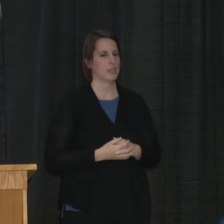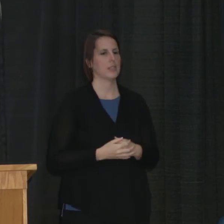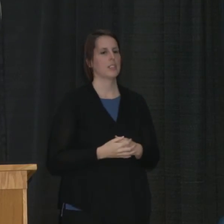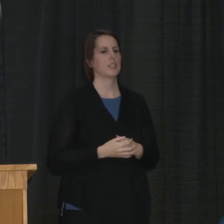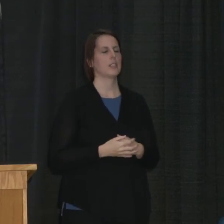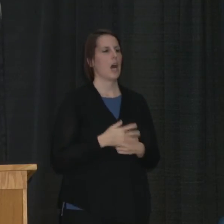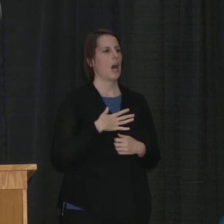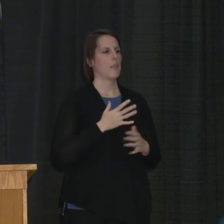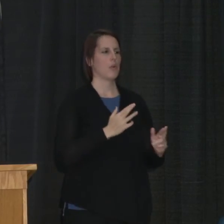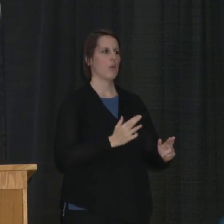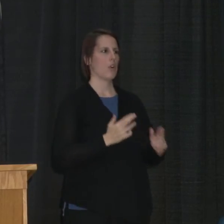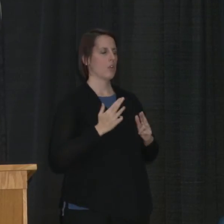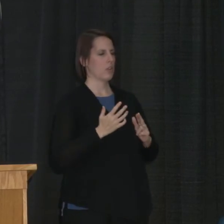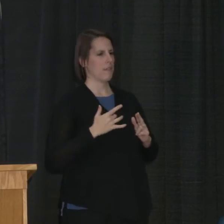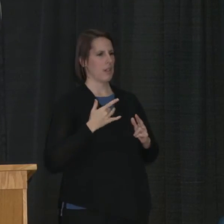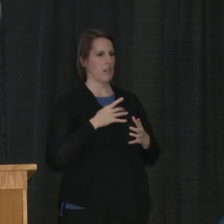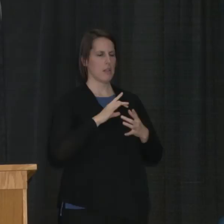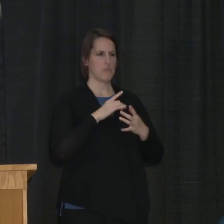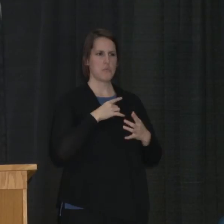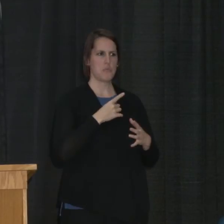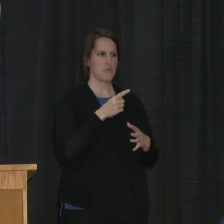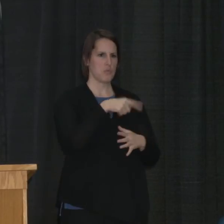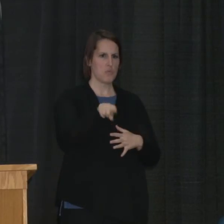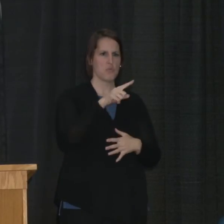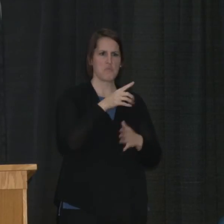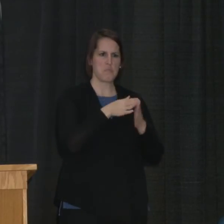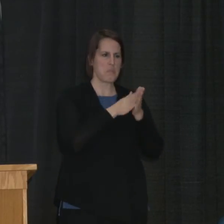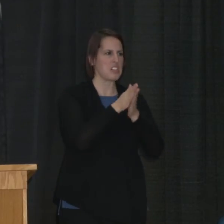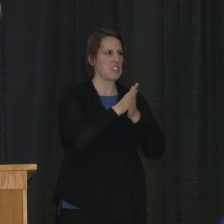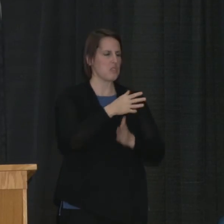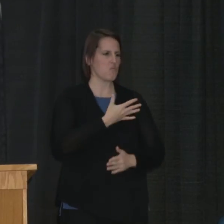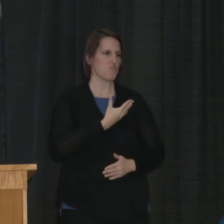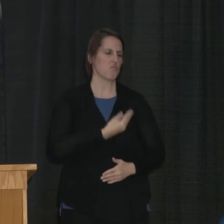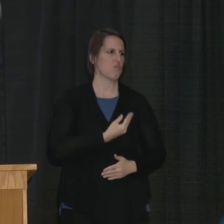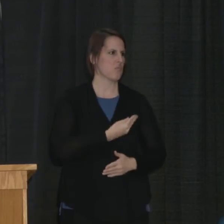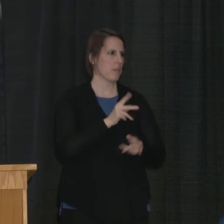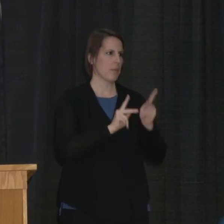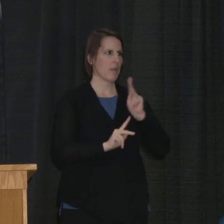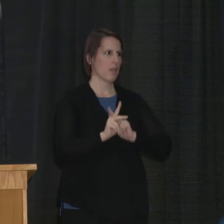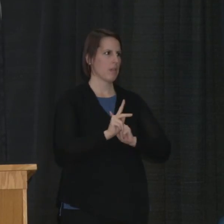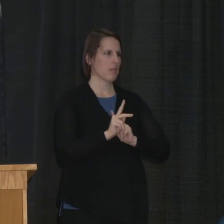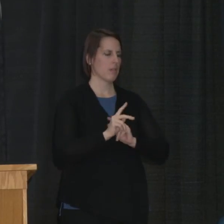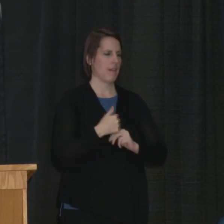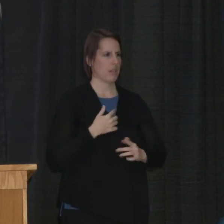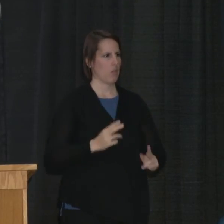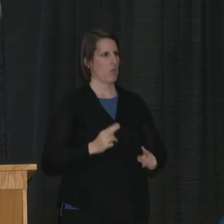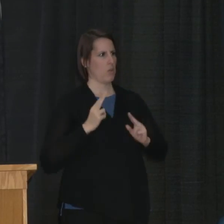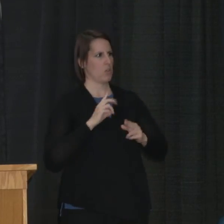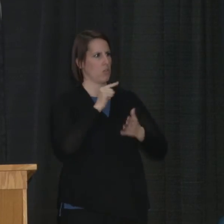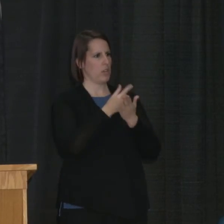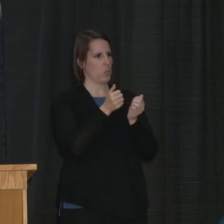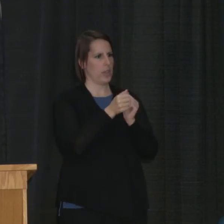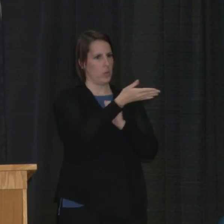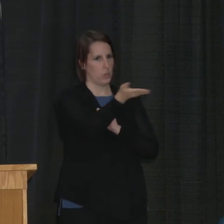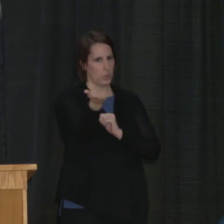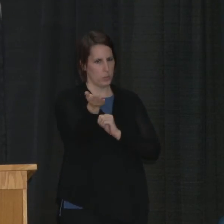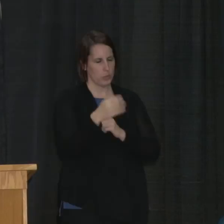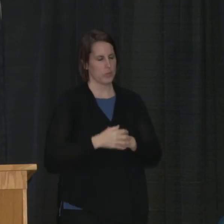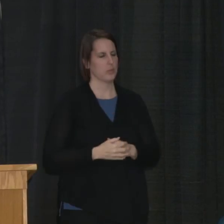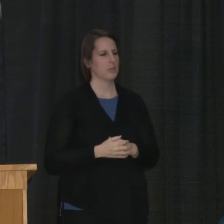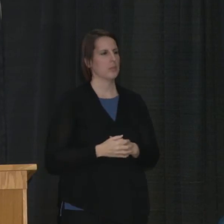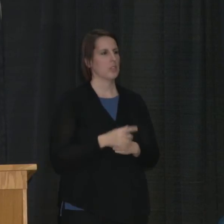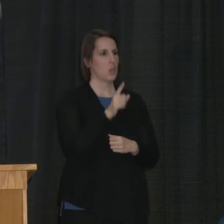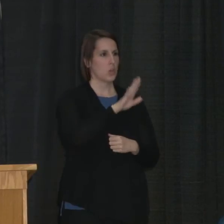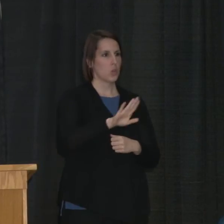intelligent, compassionate, and determined people. The graduating class of 2016 will be of great benefit to